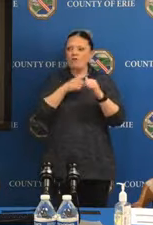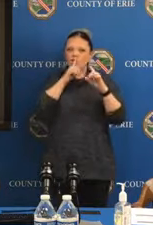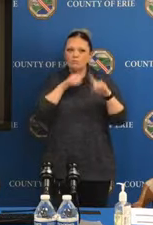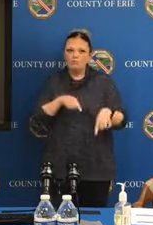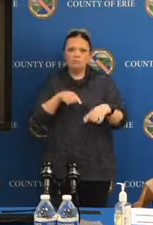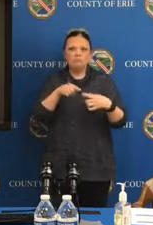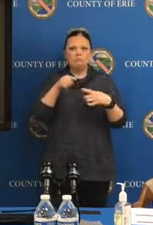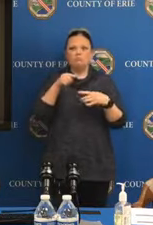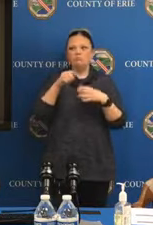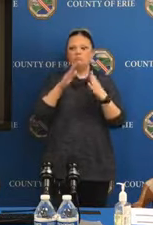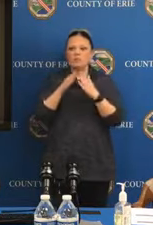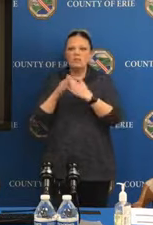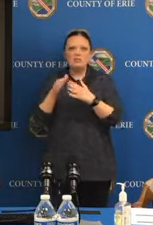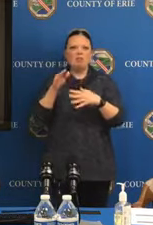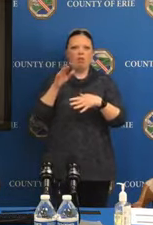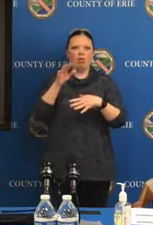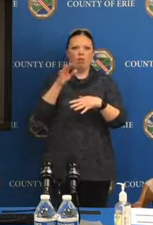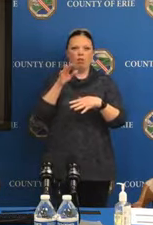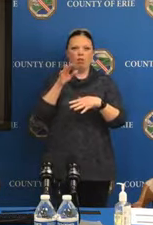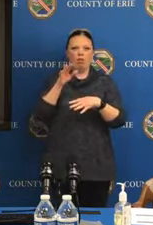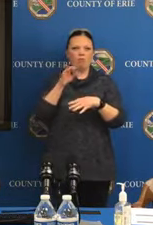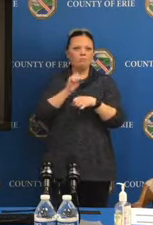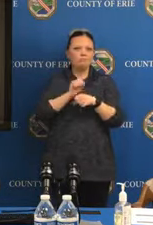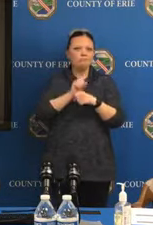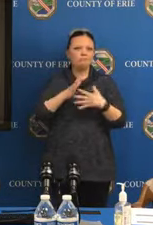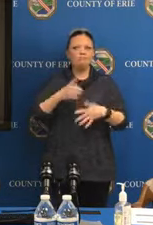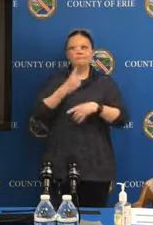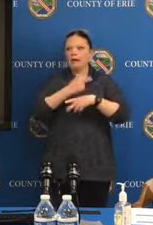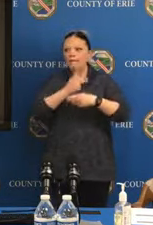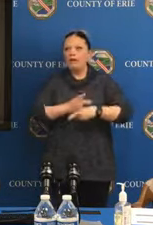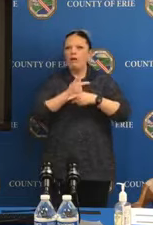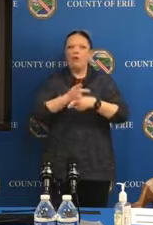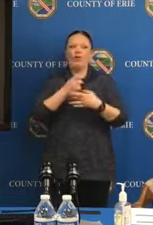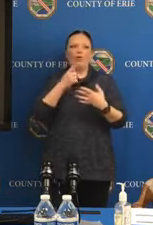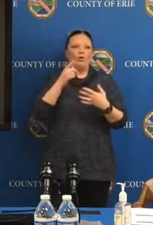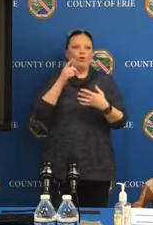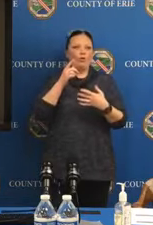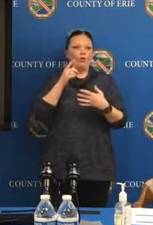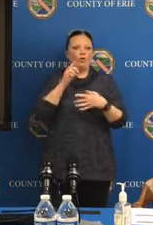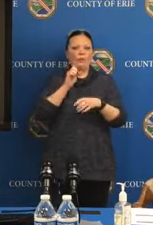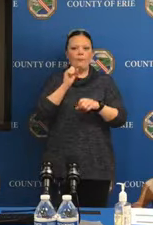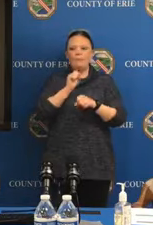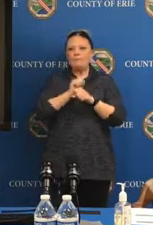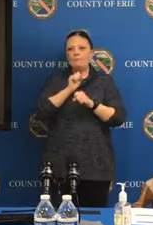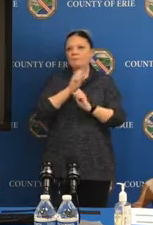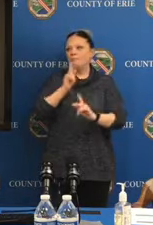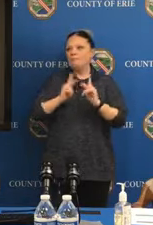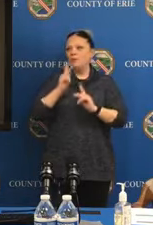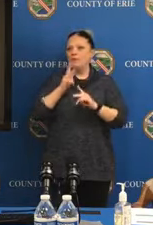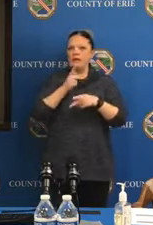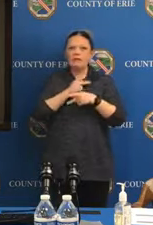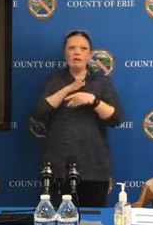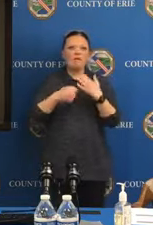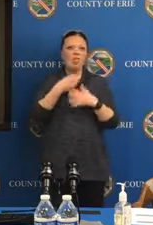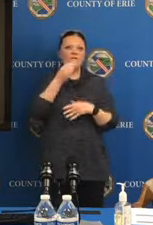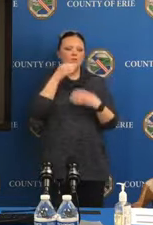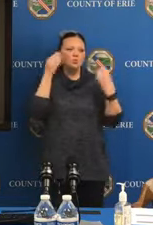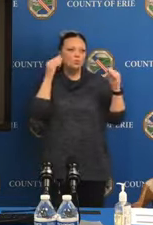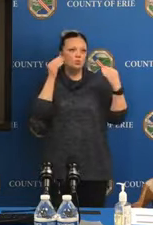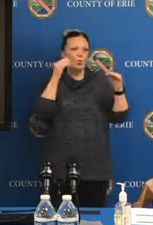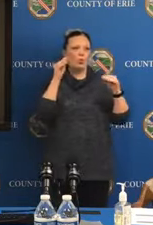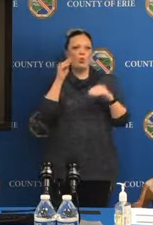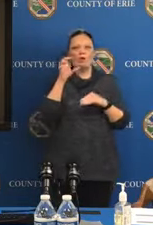municipal employees, our daycare workers, our workers that are manning all of our grocery stores, our